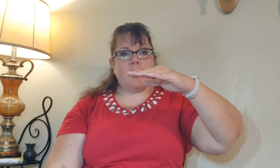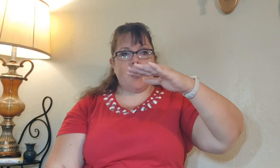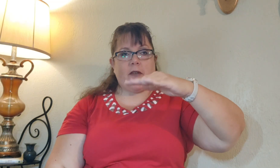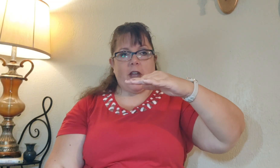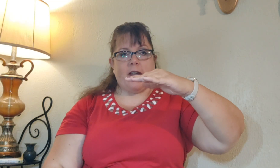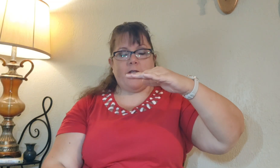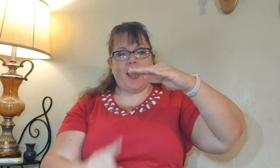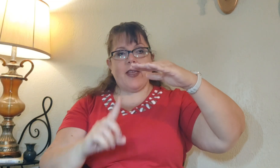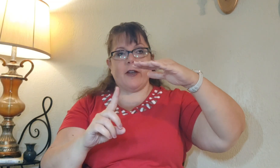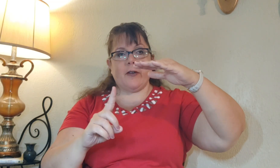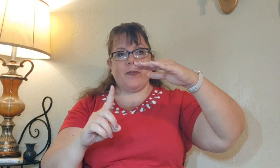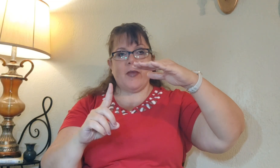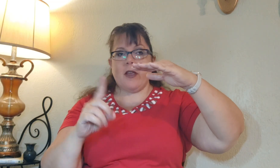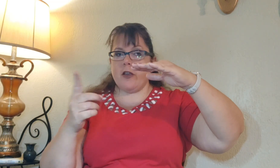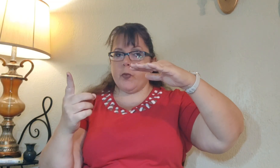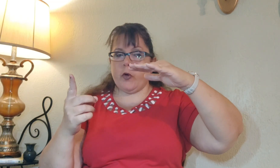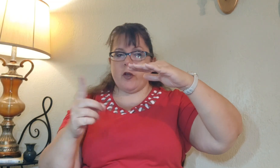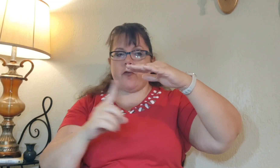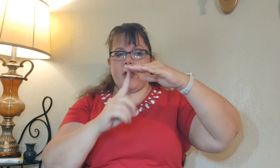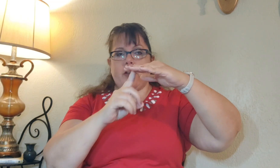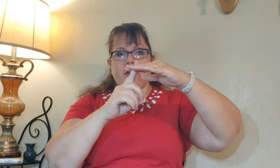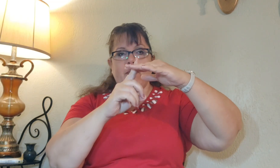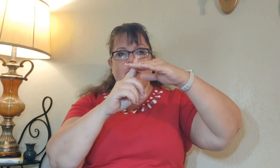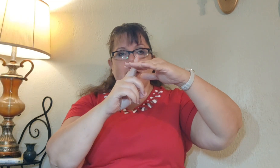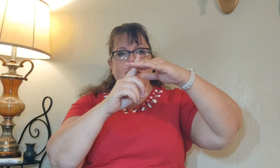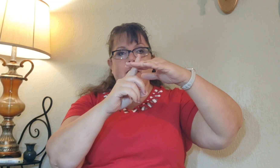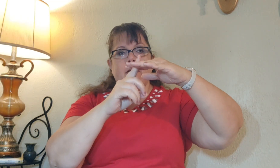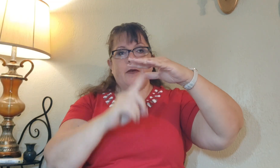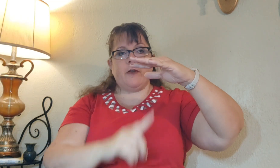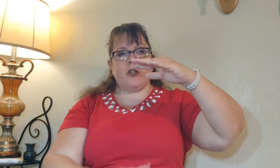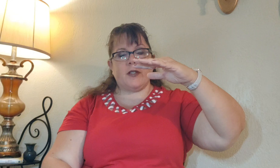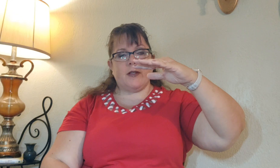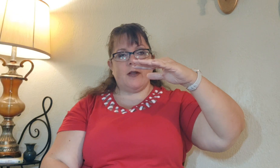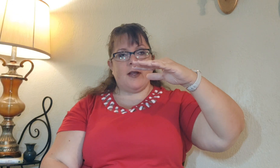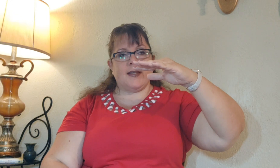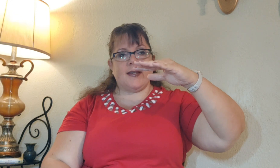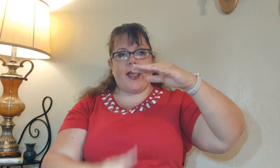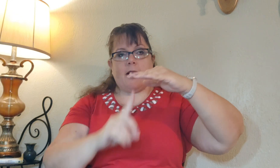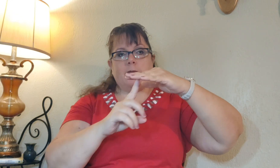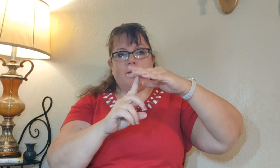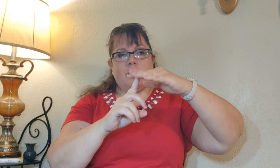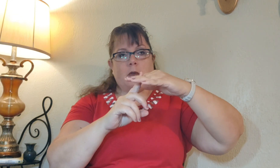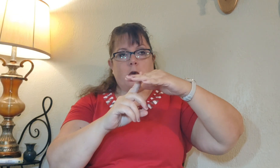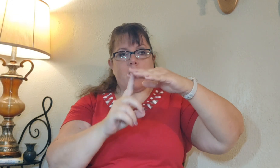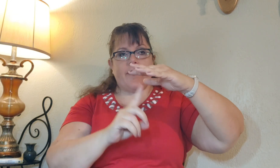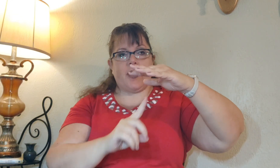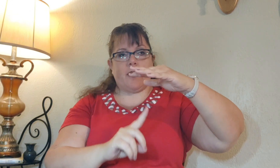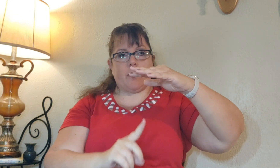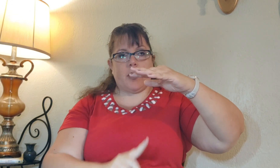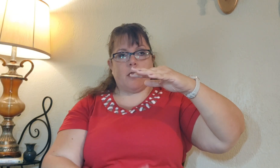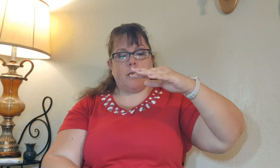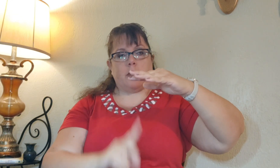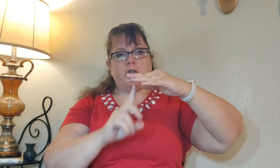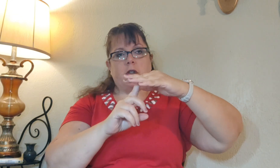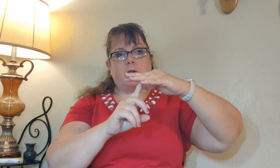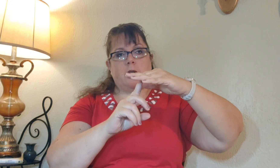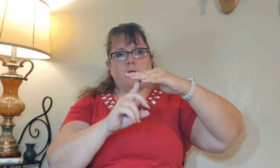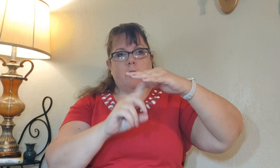you have your hand flat here, and your pointer finger. You just, it's a down. Or even a wiggle motion. You're